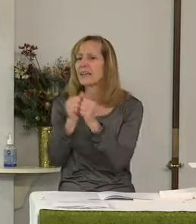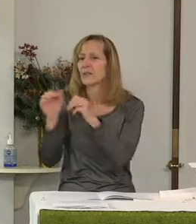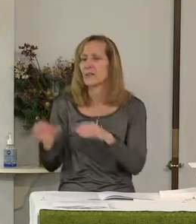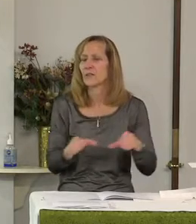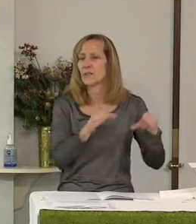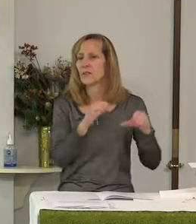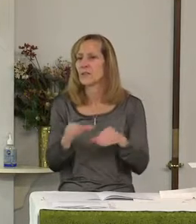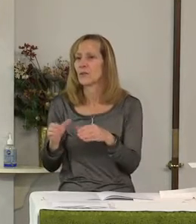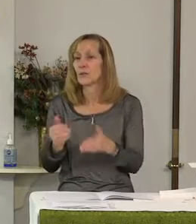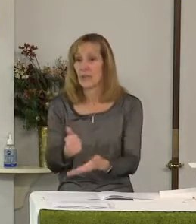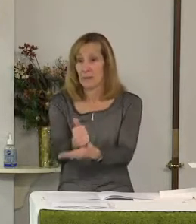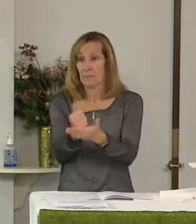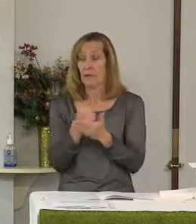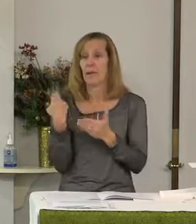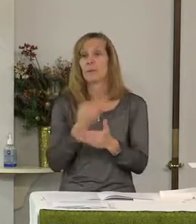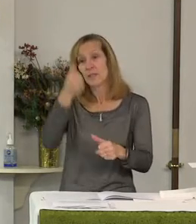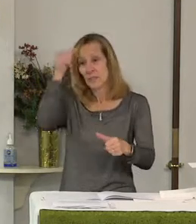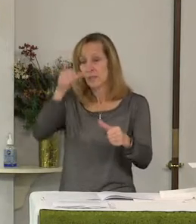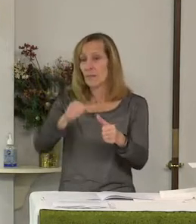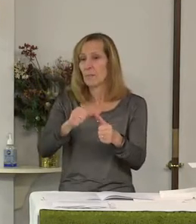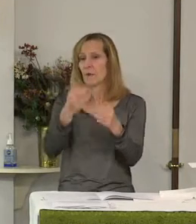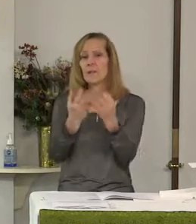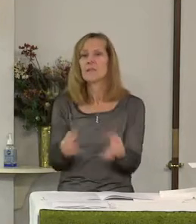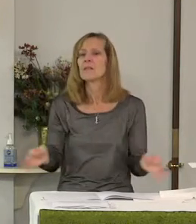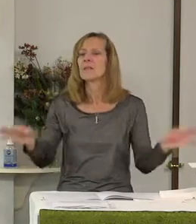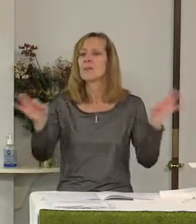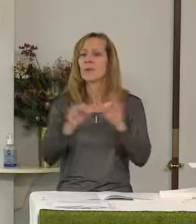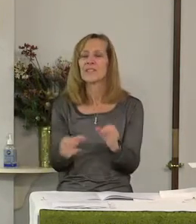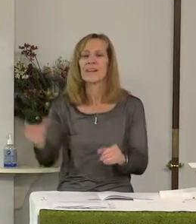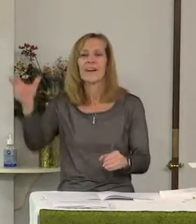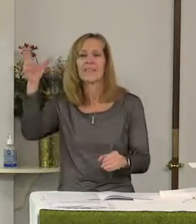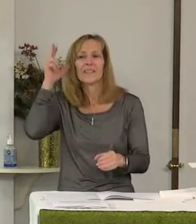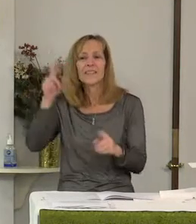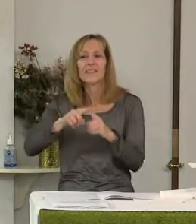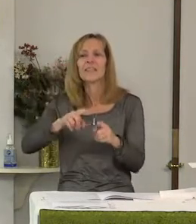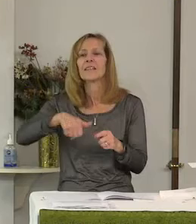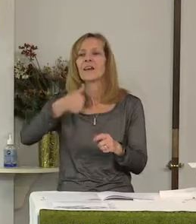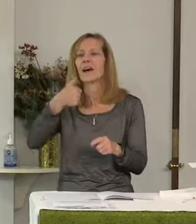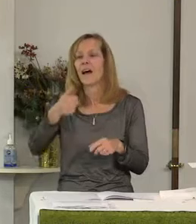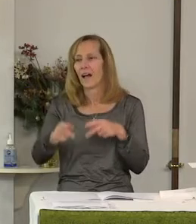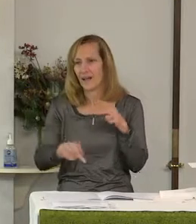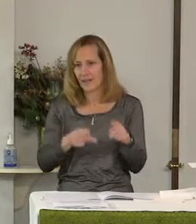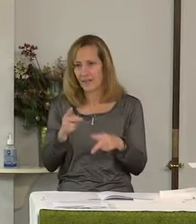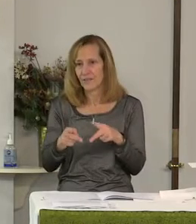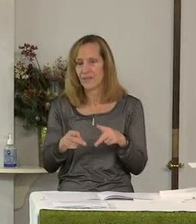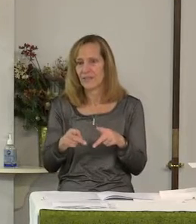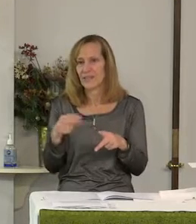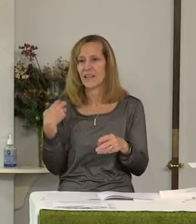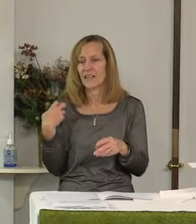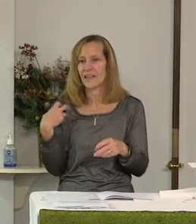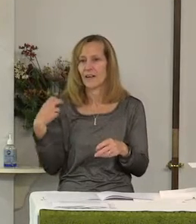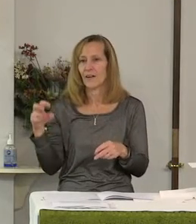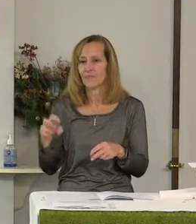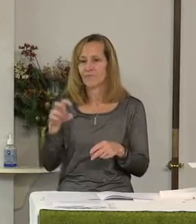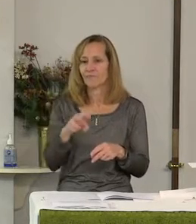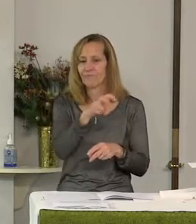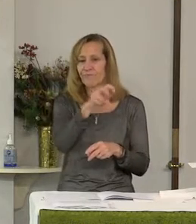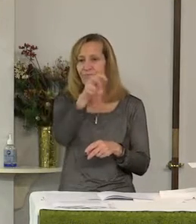I think it may help us to remember the importance of listening to others in our evangelism